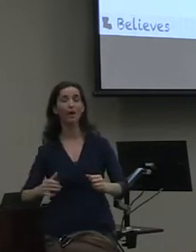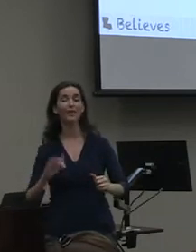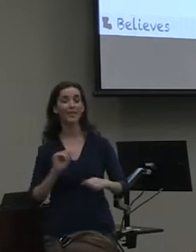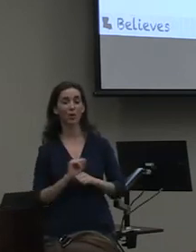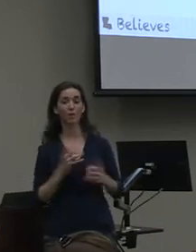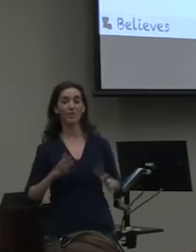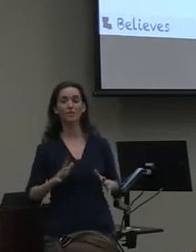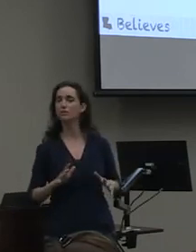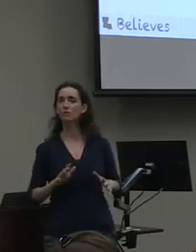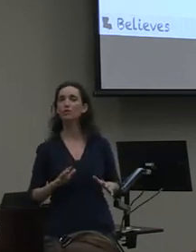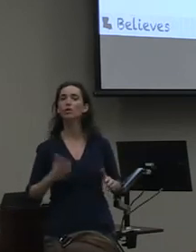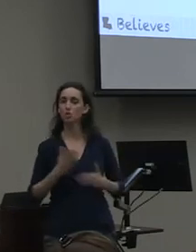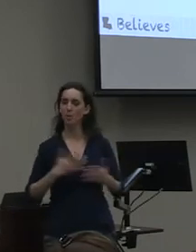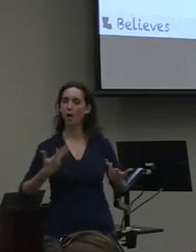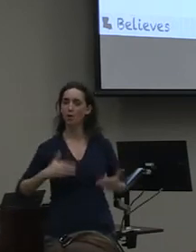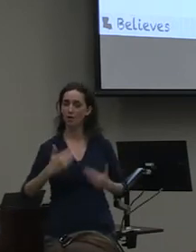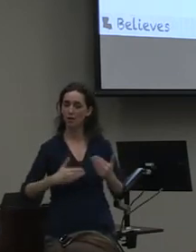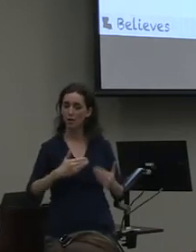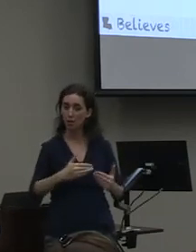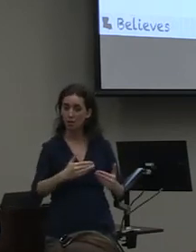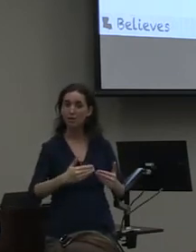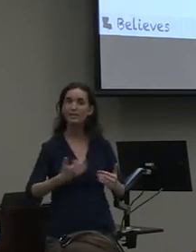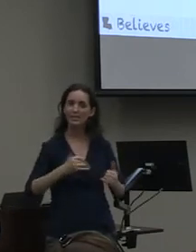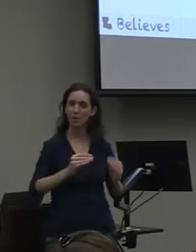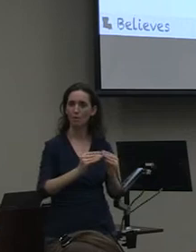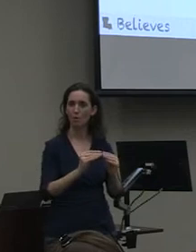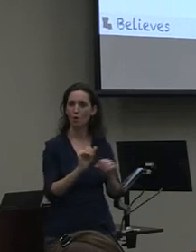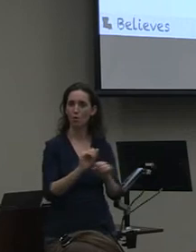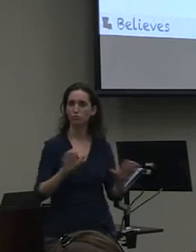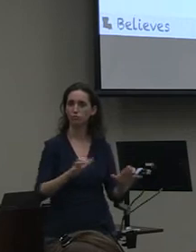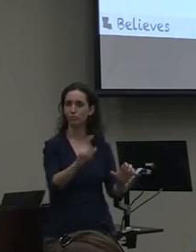at 100%, and so we are happy to